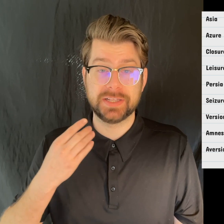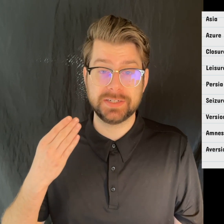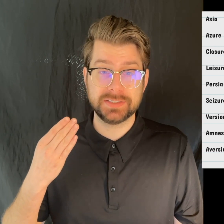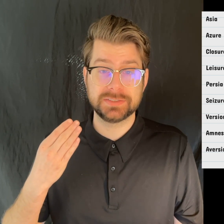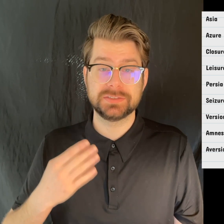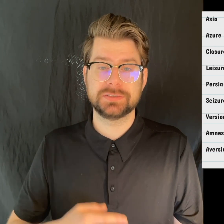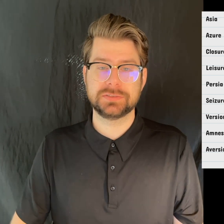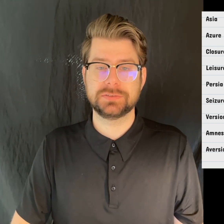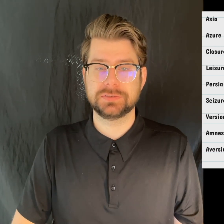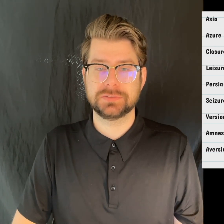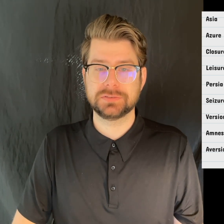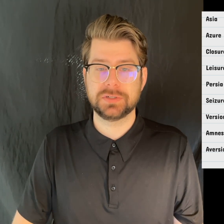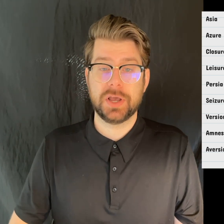collision,